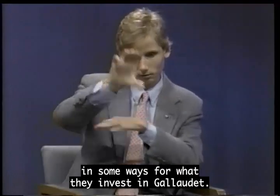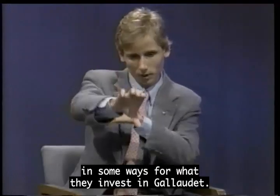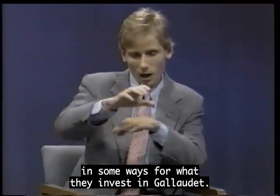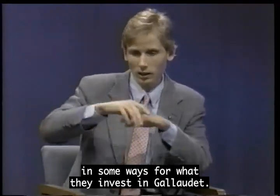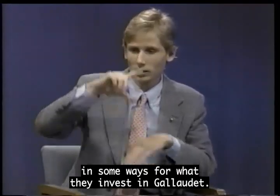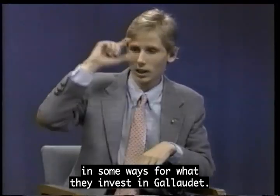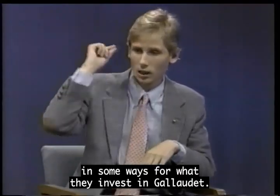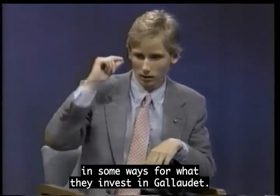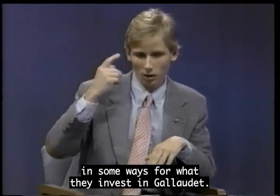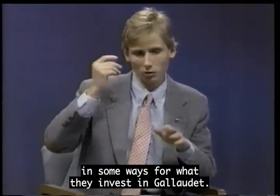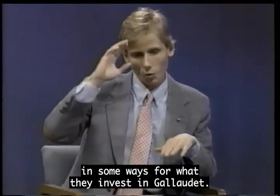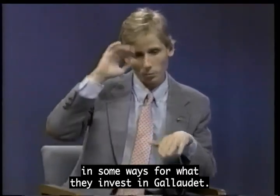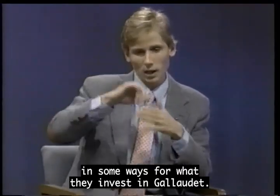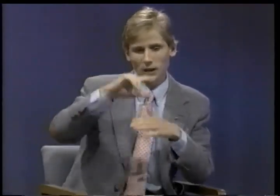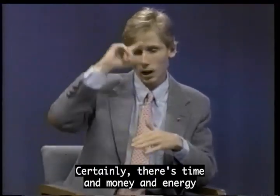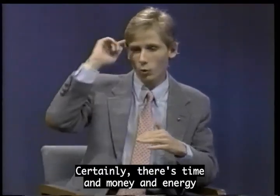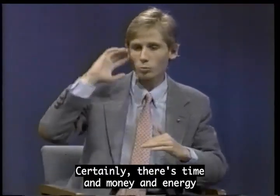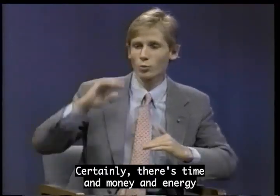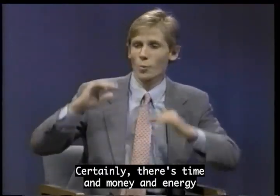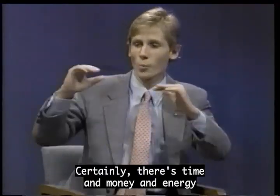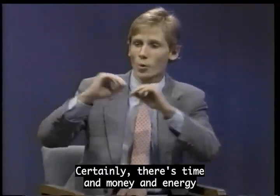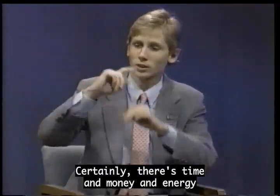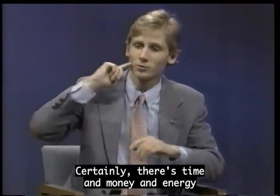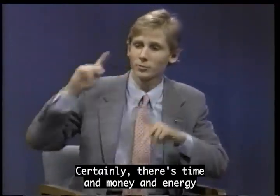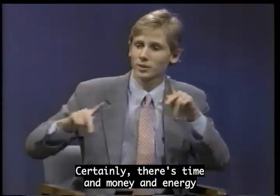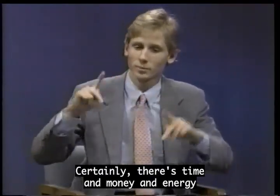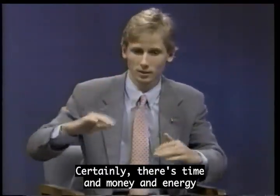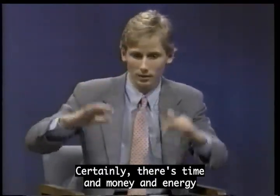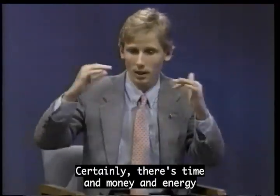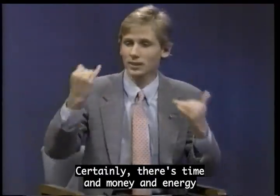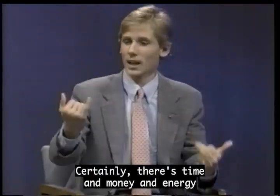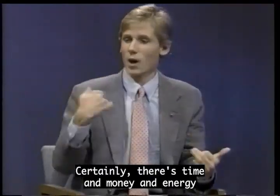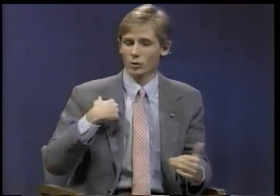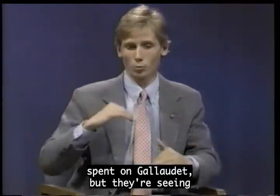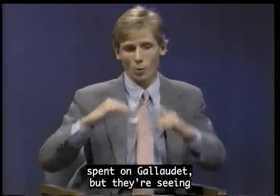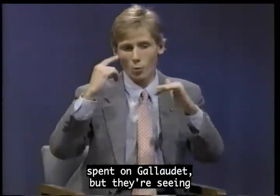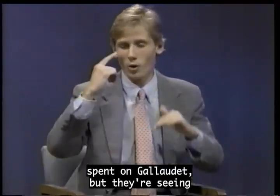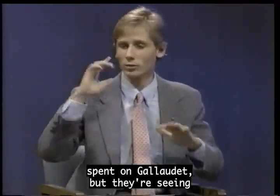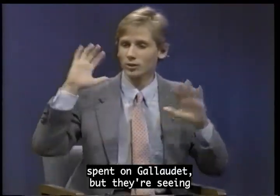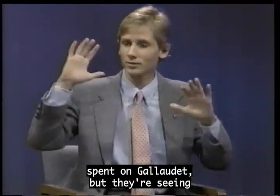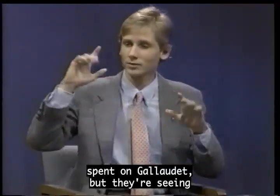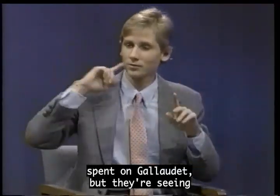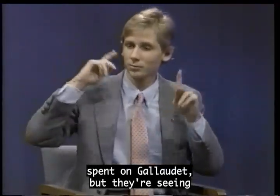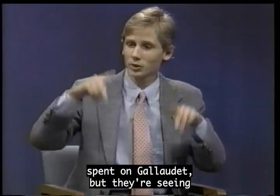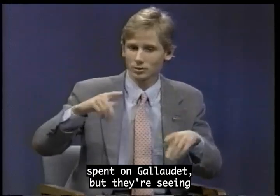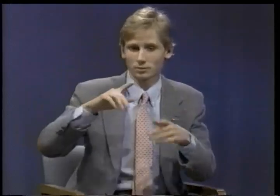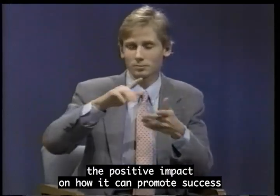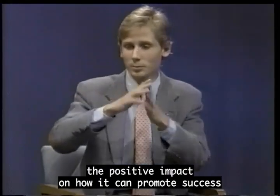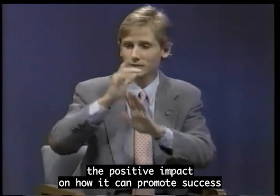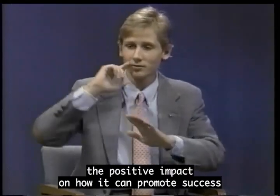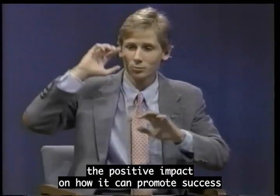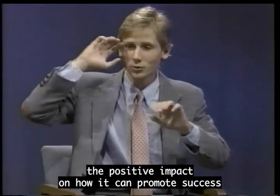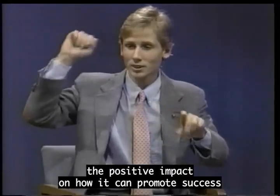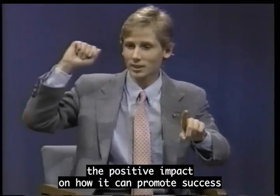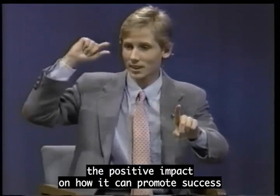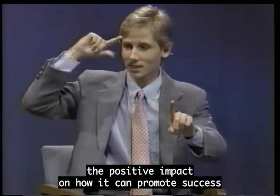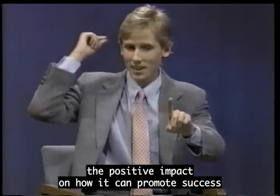Gallaudet. Certainly there's time and money and energy spent on Gallaudet, but they're seeing the positive impact and how it can